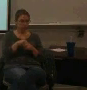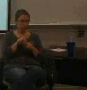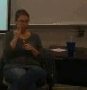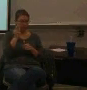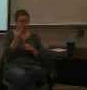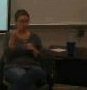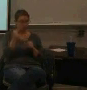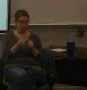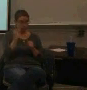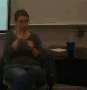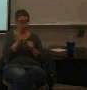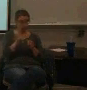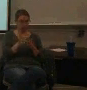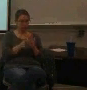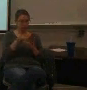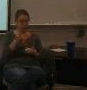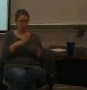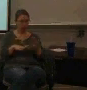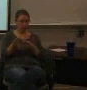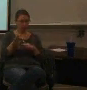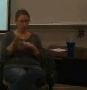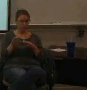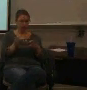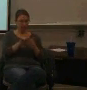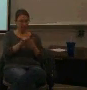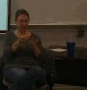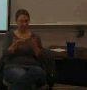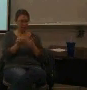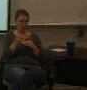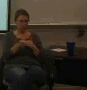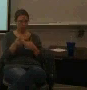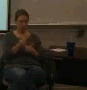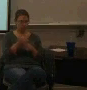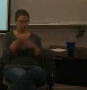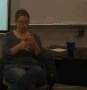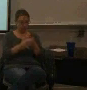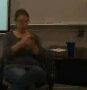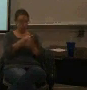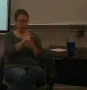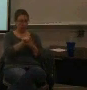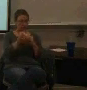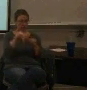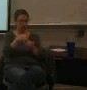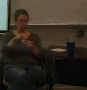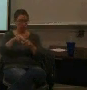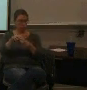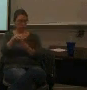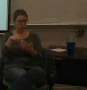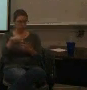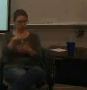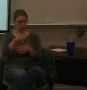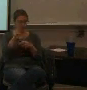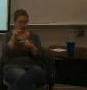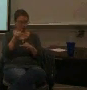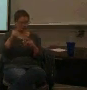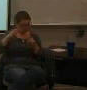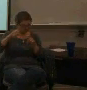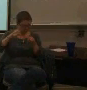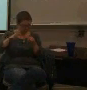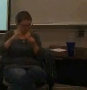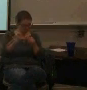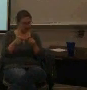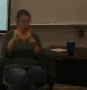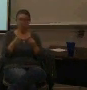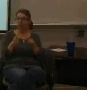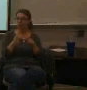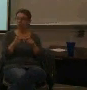If you remember back in Principles of Biology, you did that thing where you took blood cells and you put them in a salt solution and you look under the microscope and